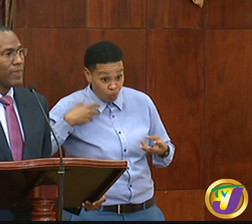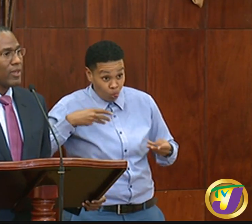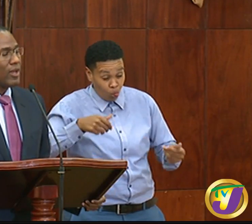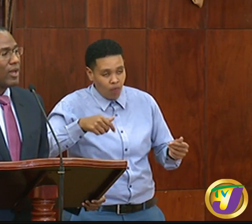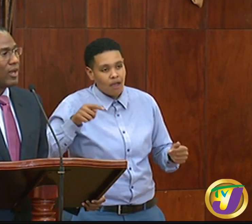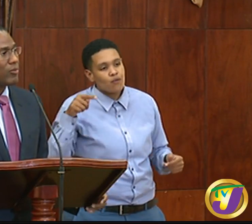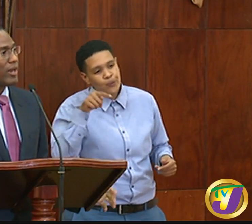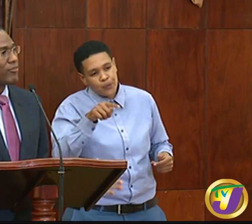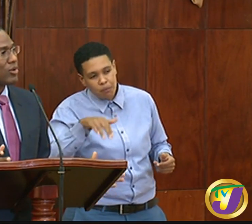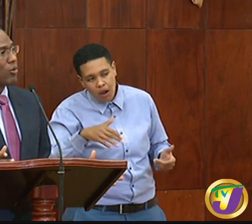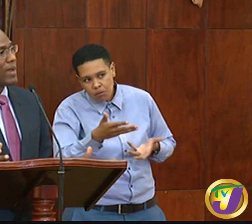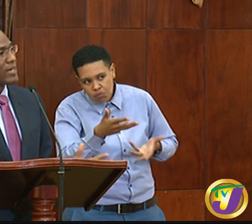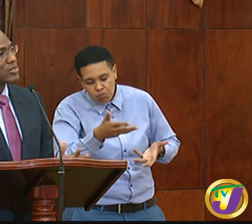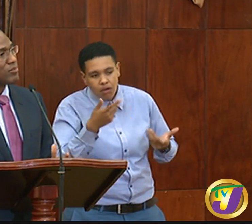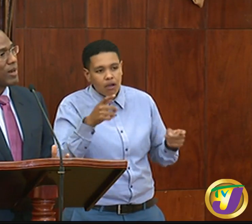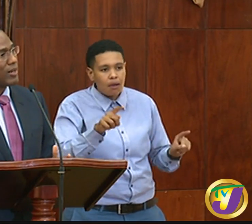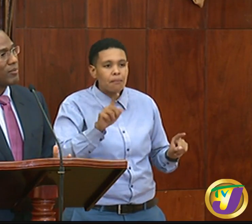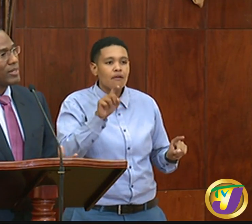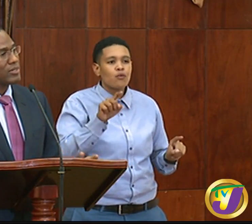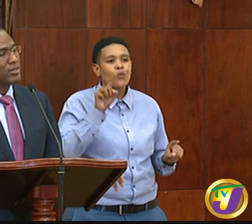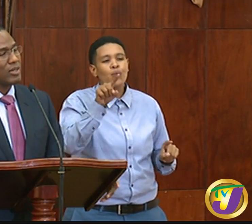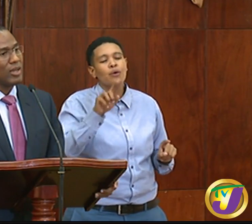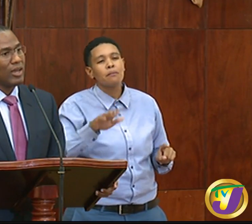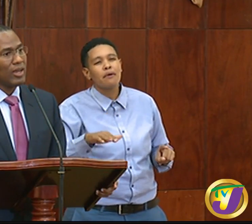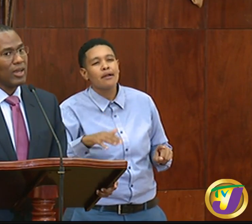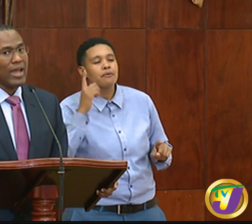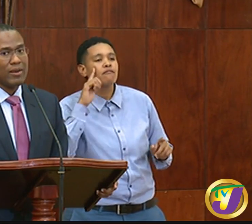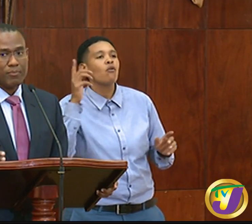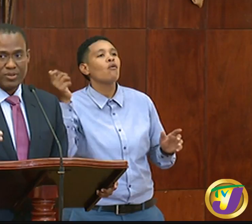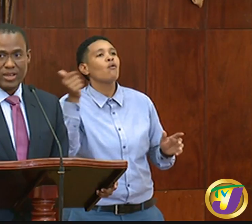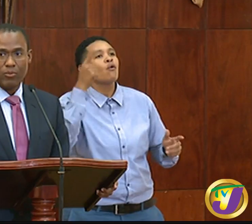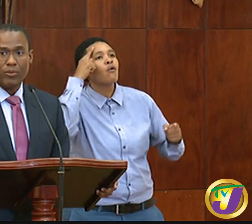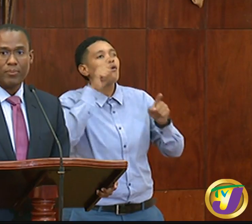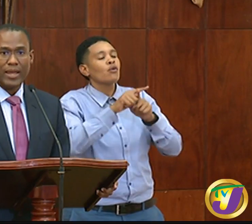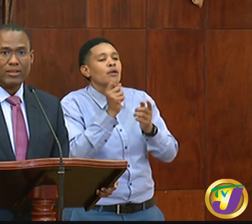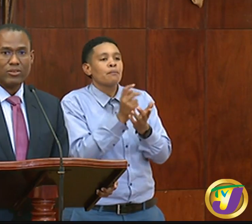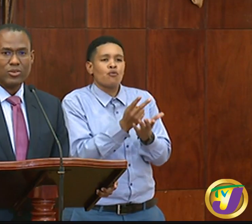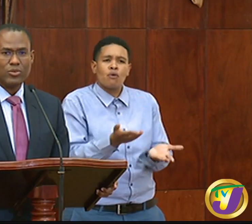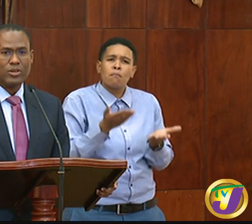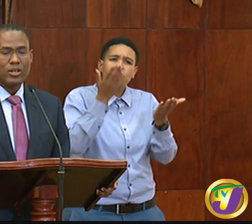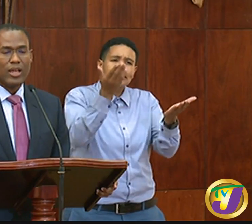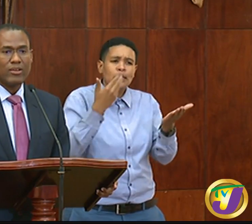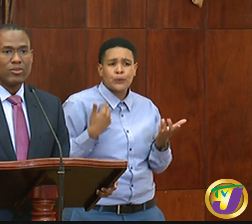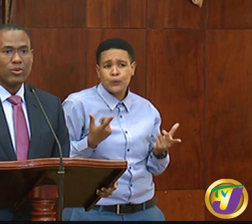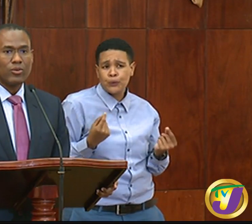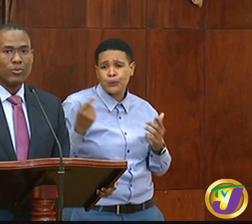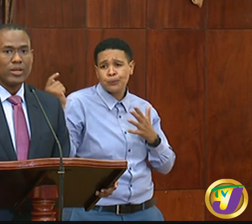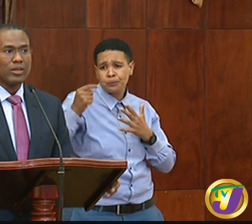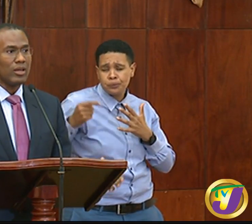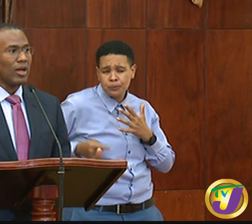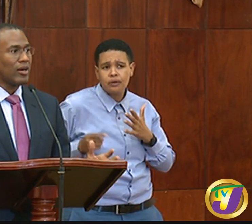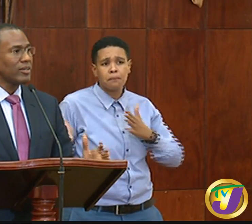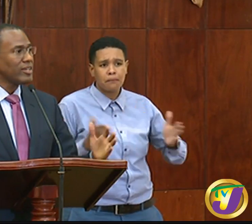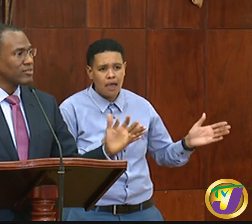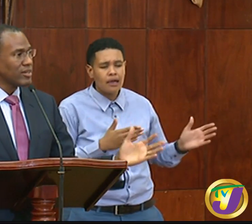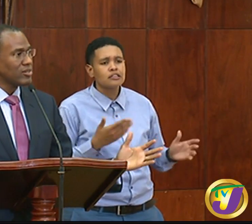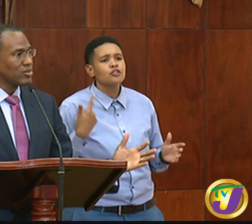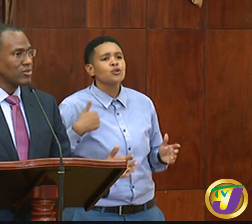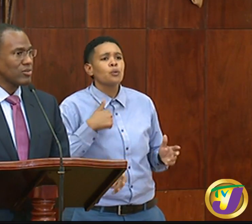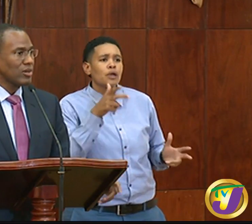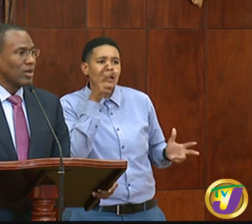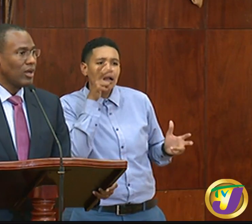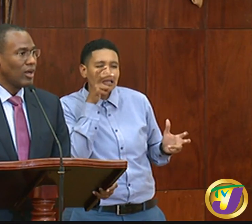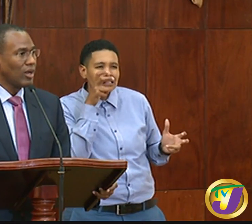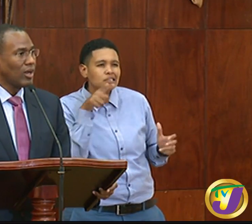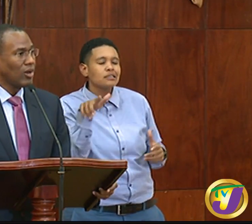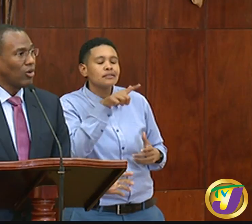side, we'll have to go back to Parliament and present what we plan to do. And so we are listening